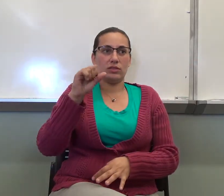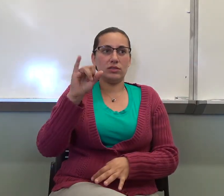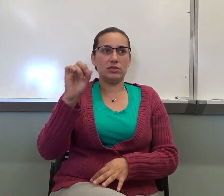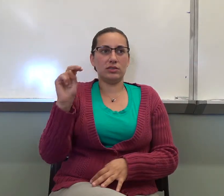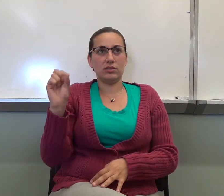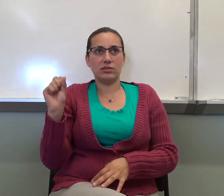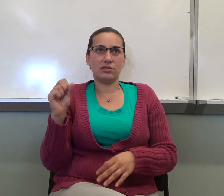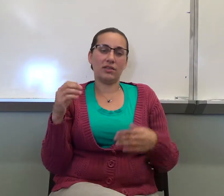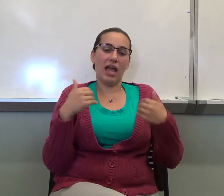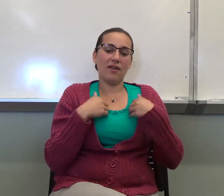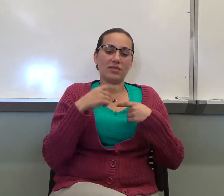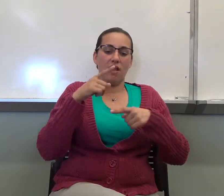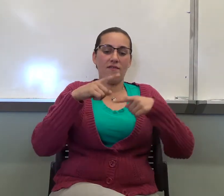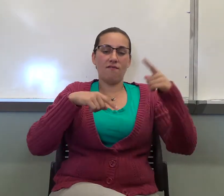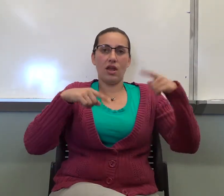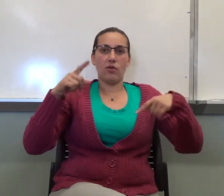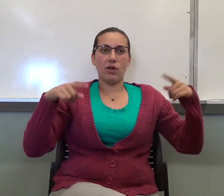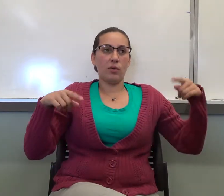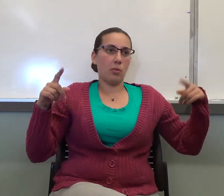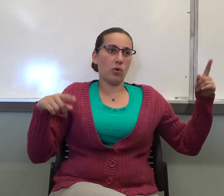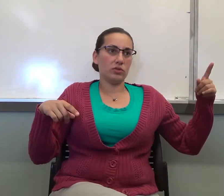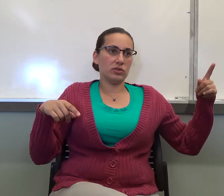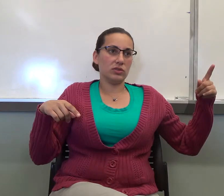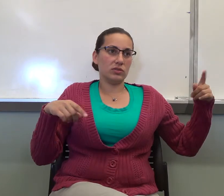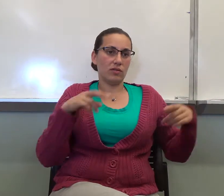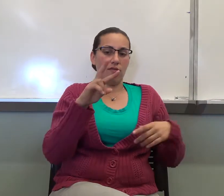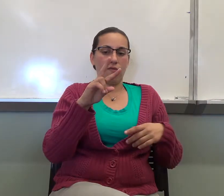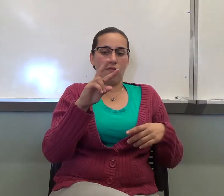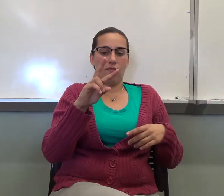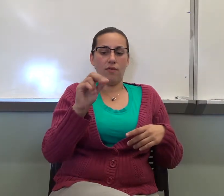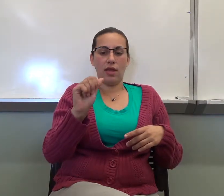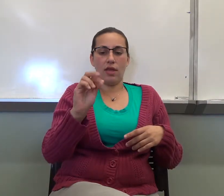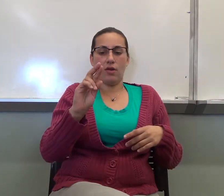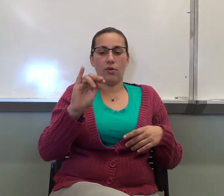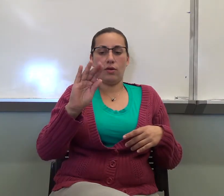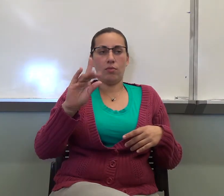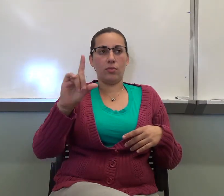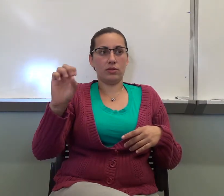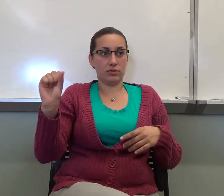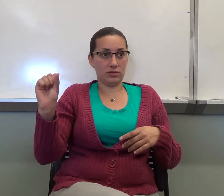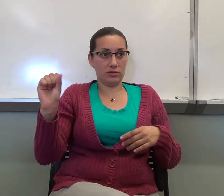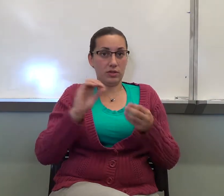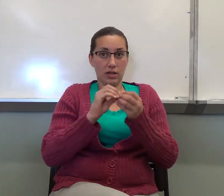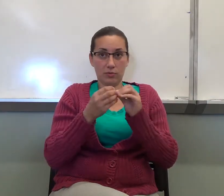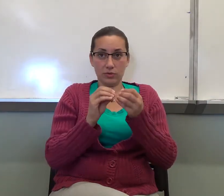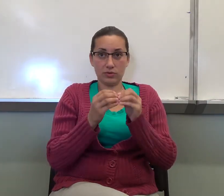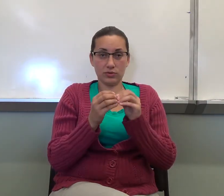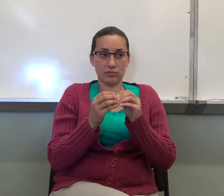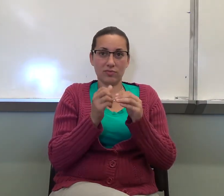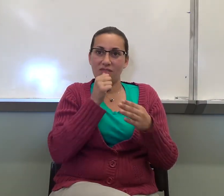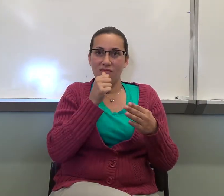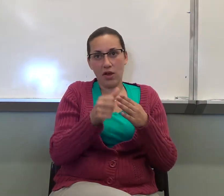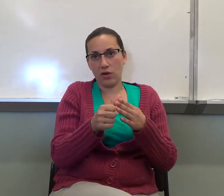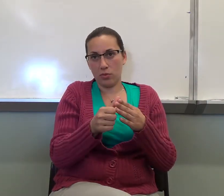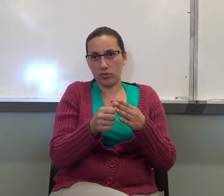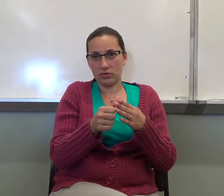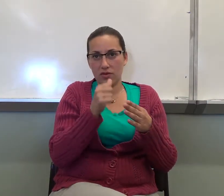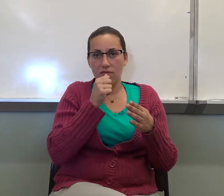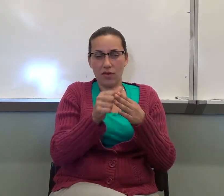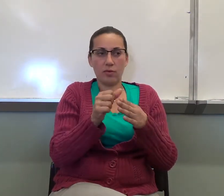forth. And we talked about some of the properties of the real numbers, which we've seen before,